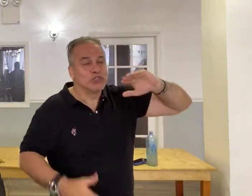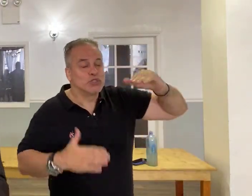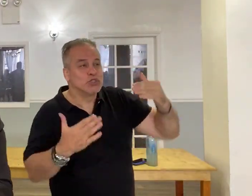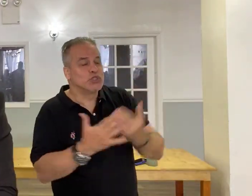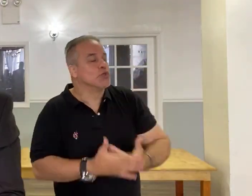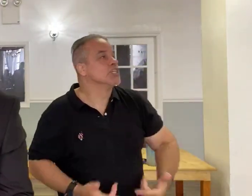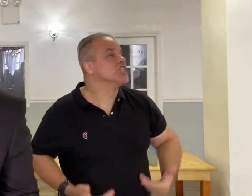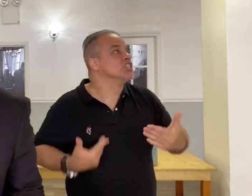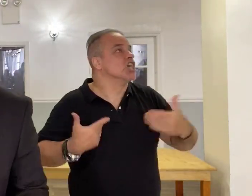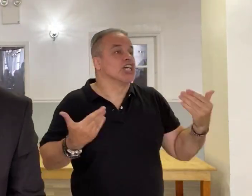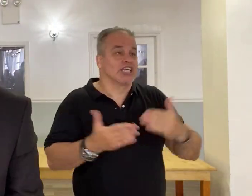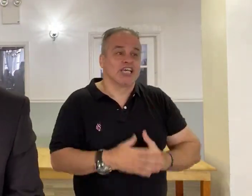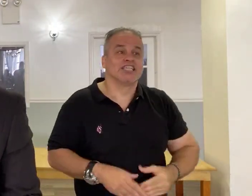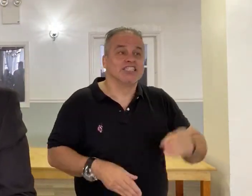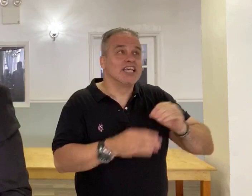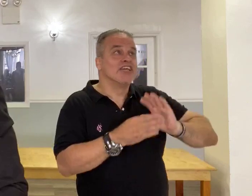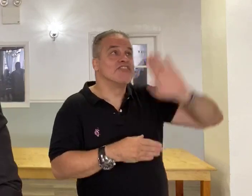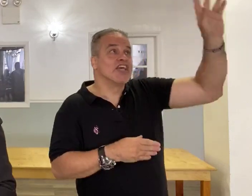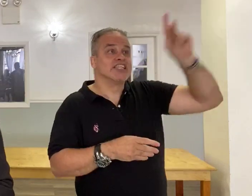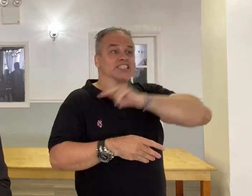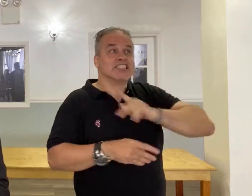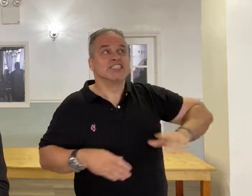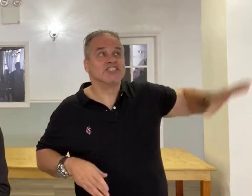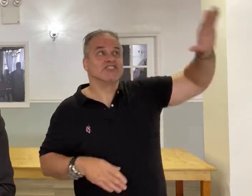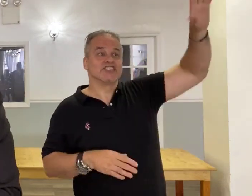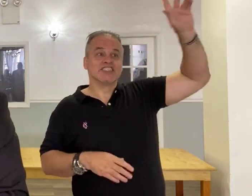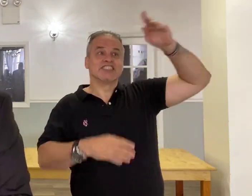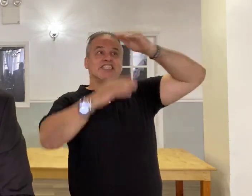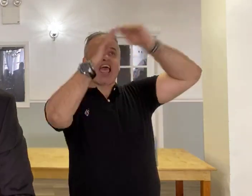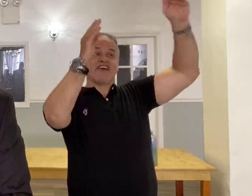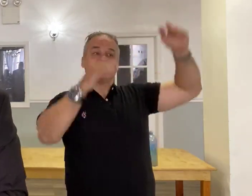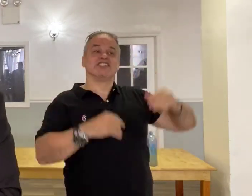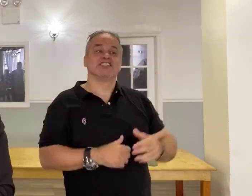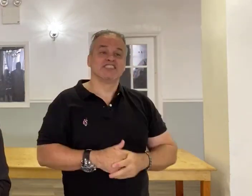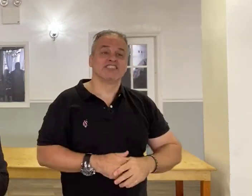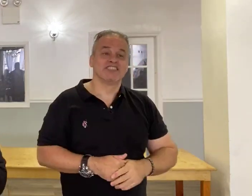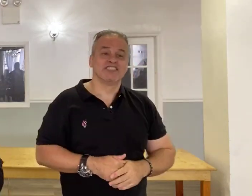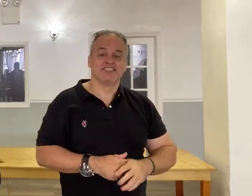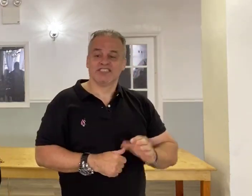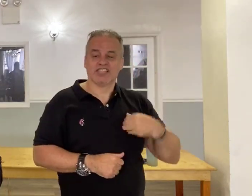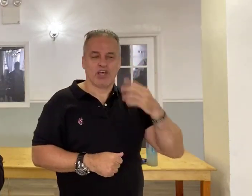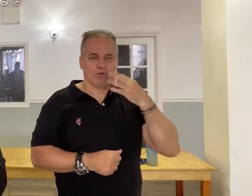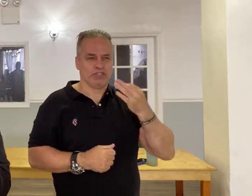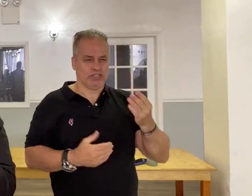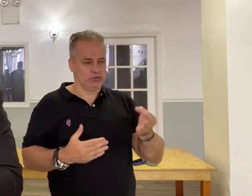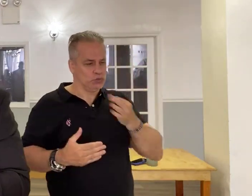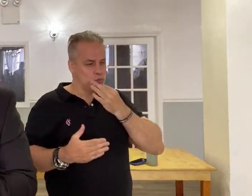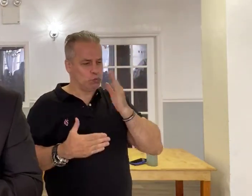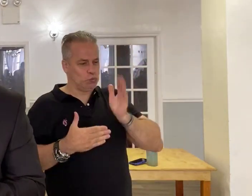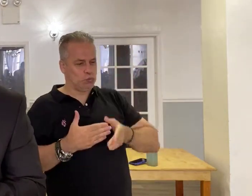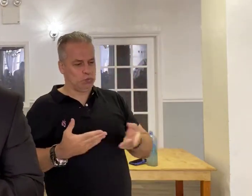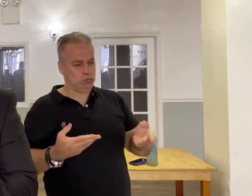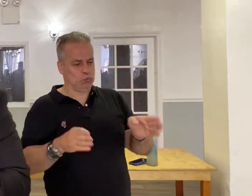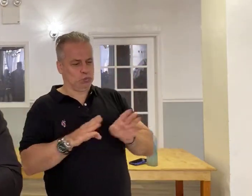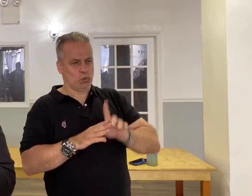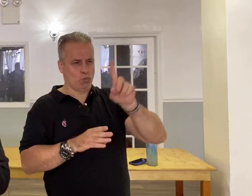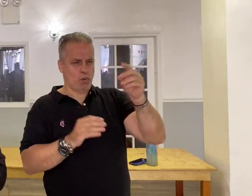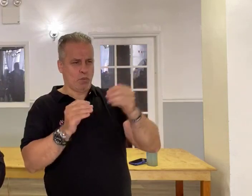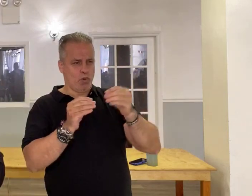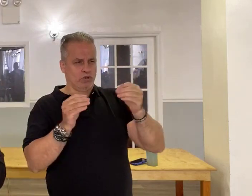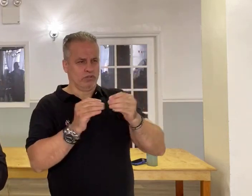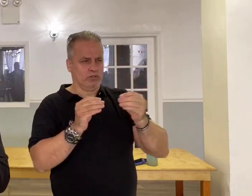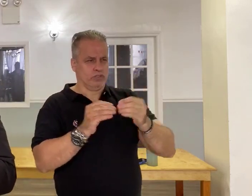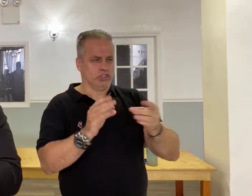going to close the message this morning with one little story that some of you might even